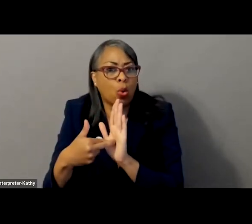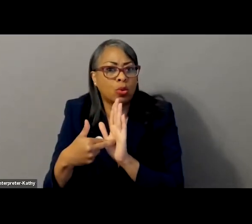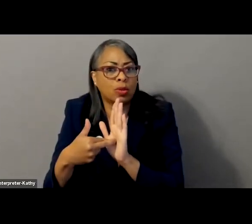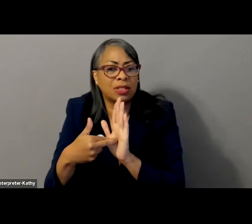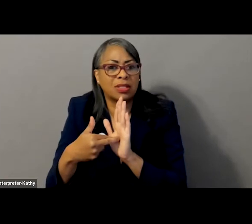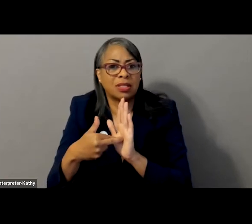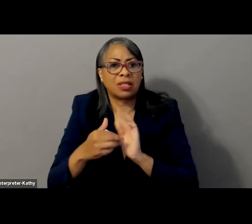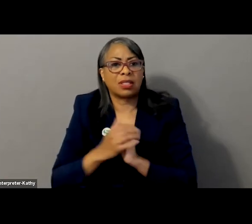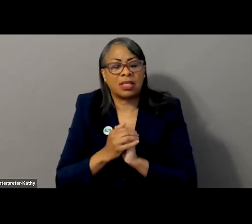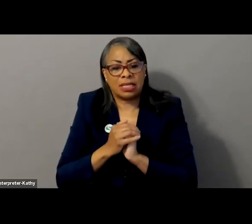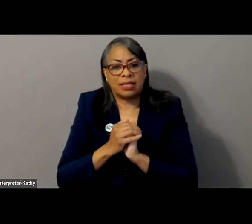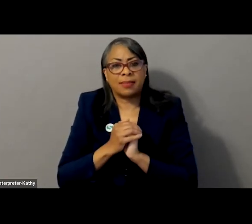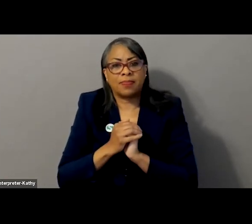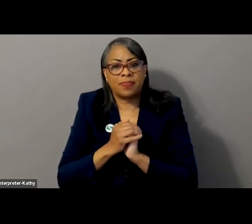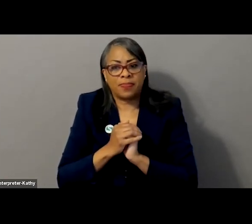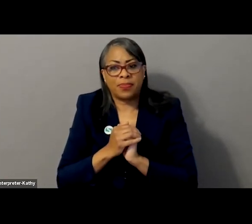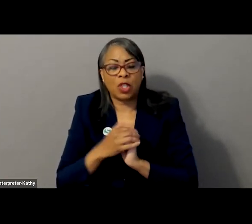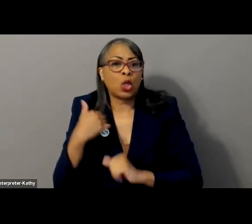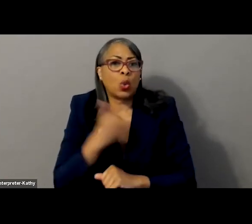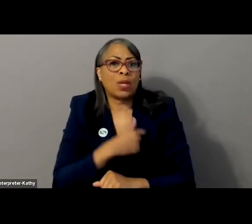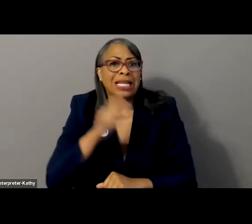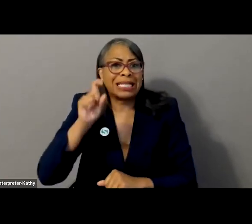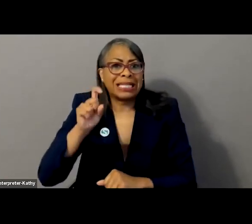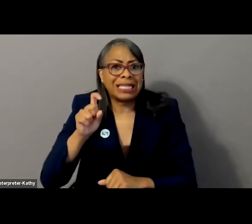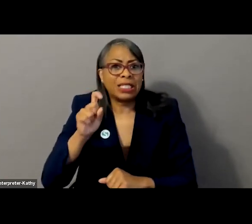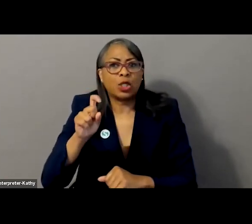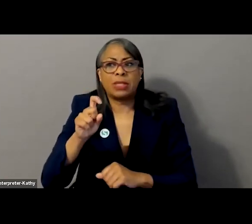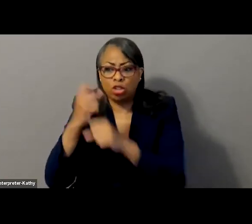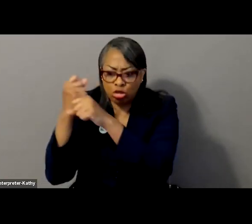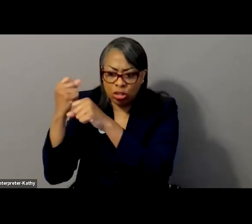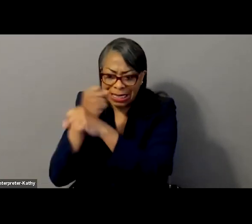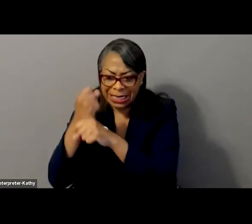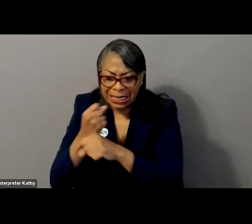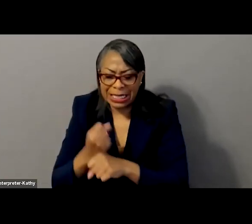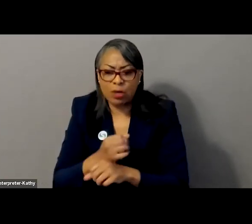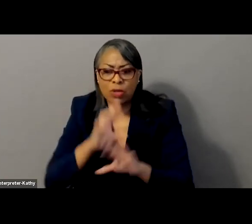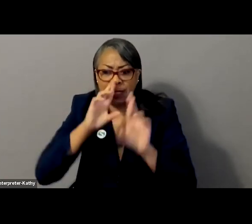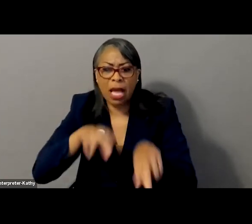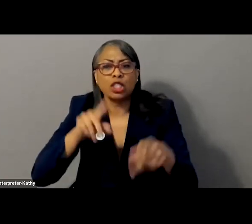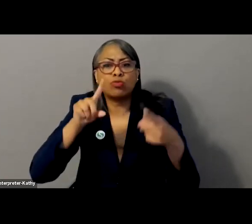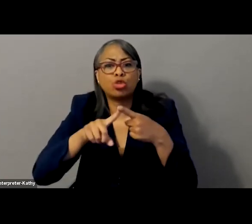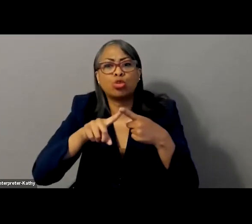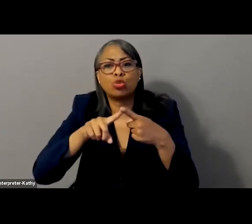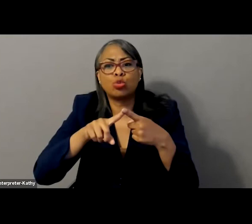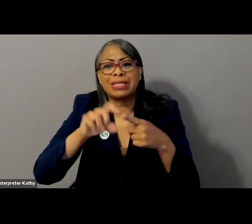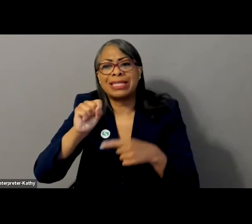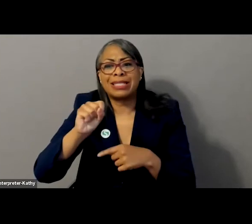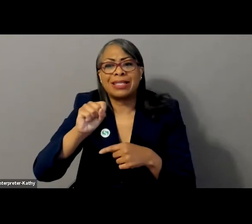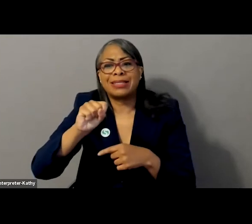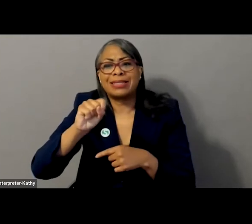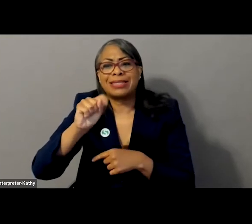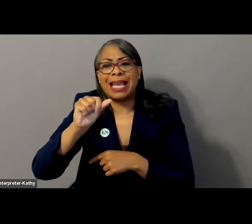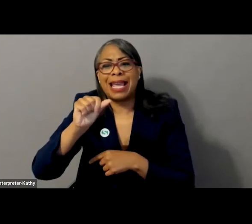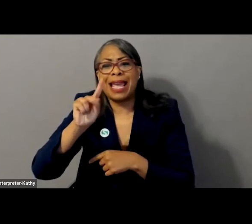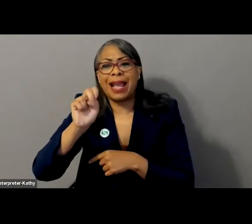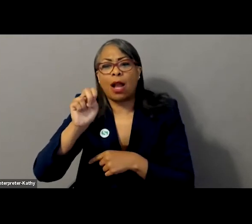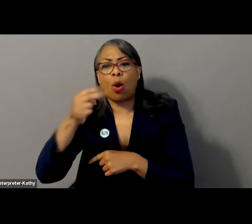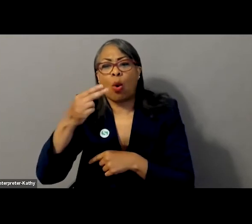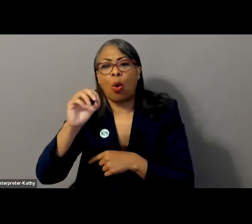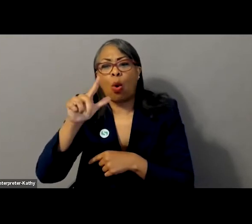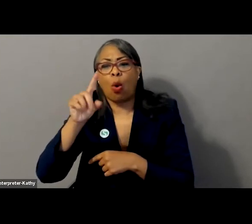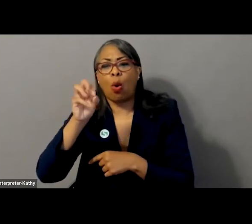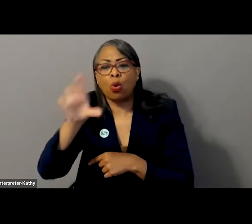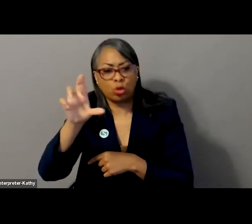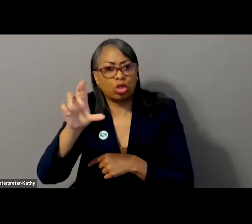strategically responsive to stakeholders. They are going to need to conceive of themselves as